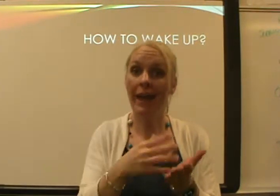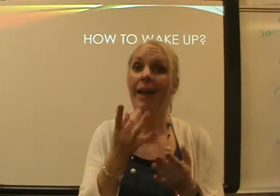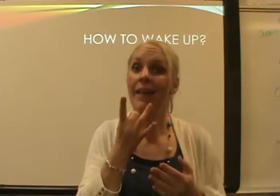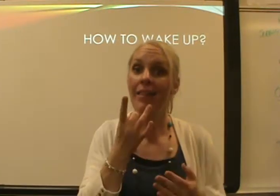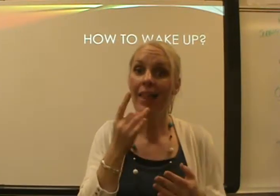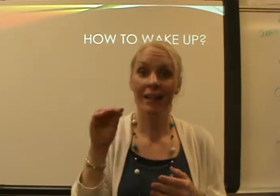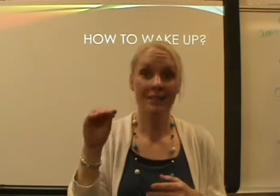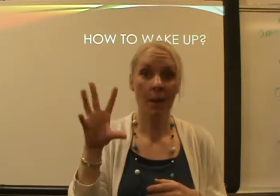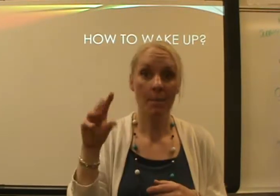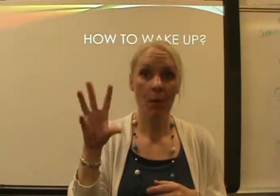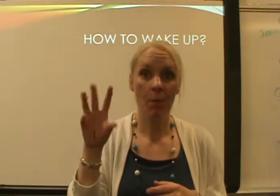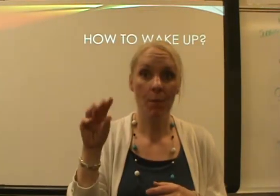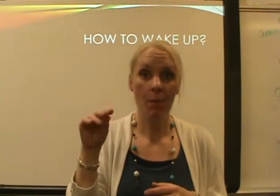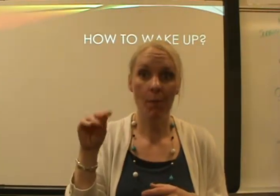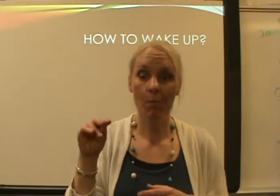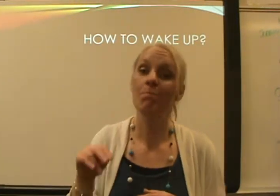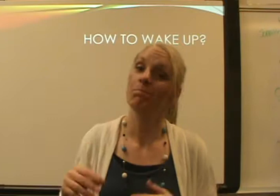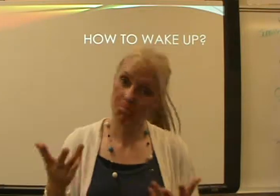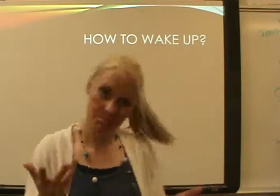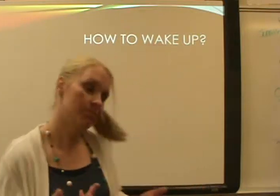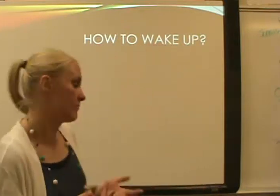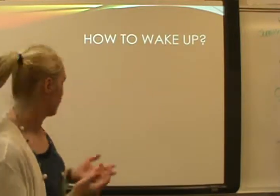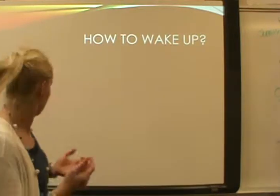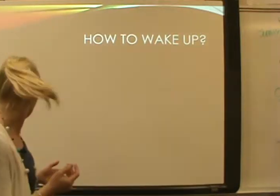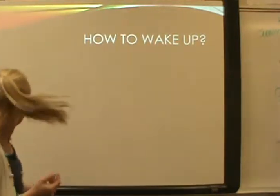Again, lights. Boop, boop, boop, boop.